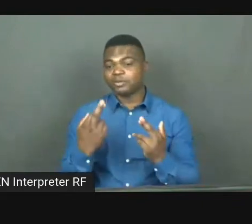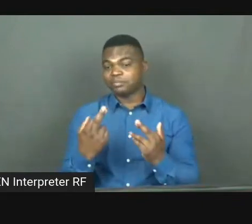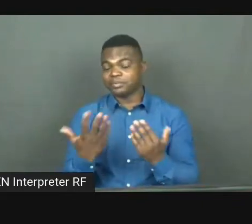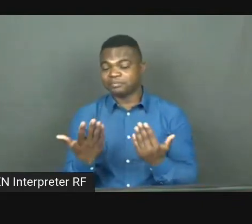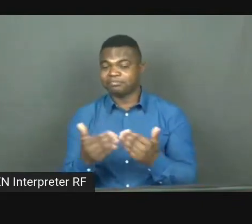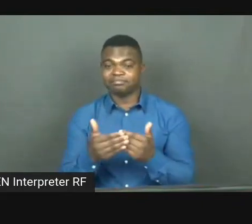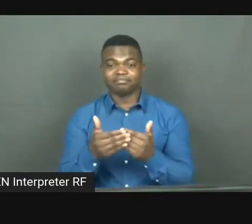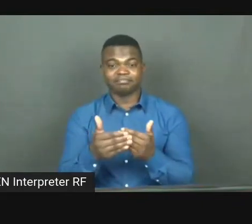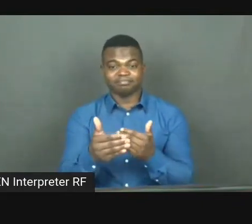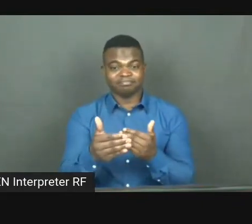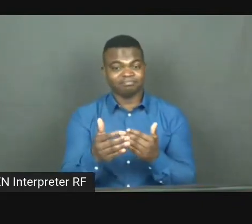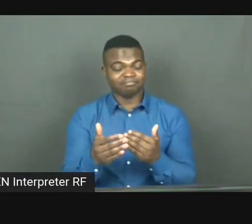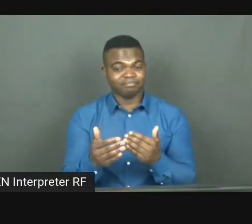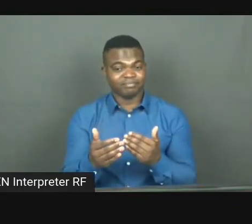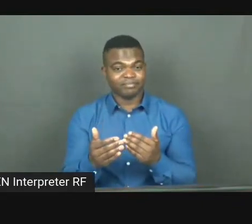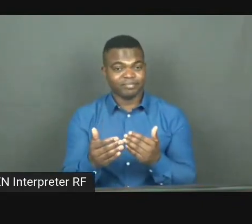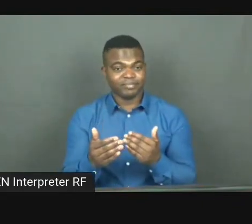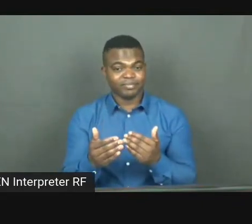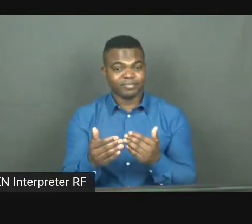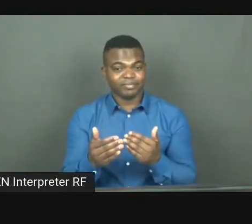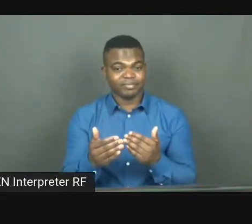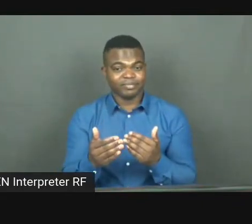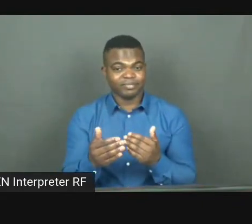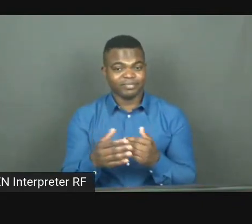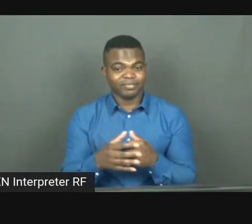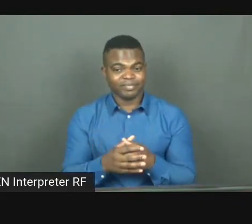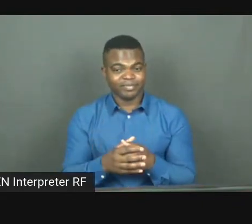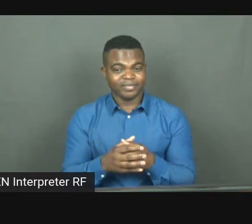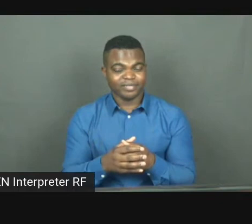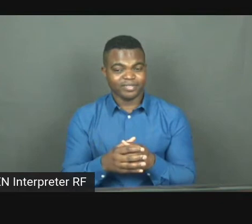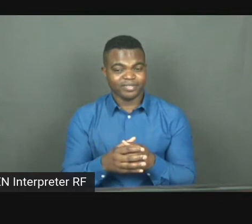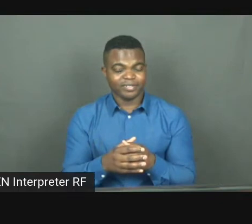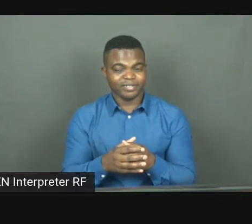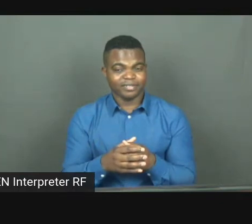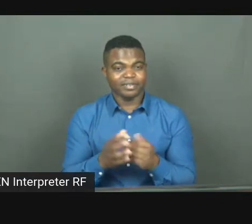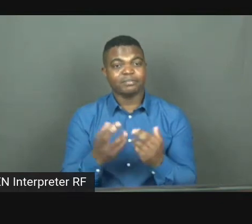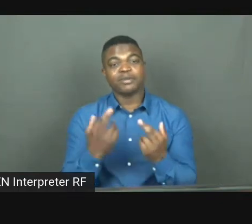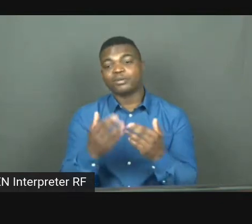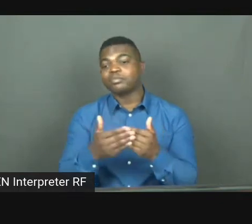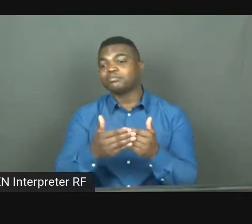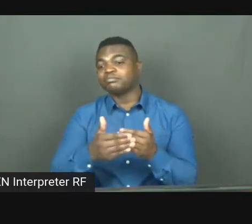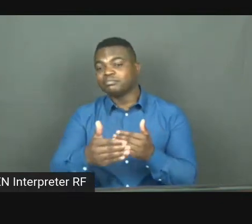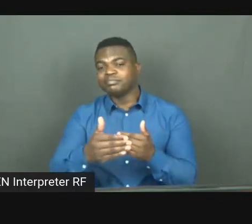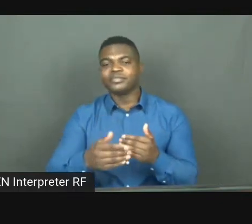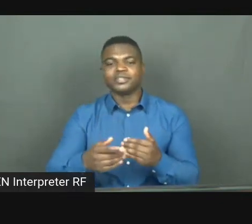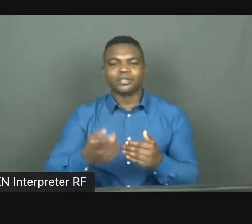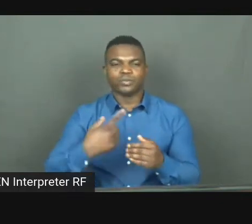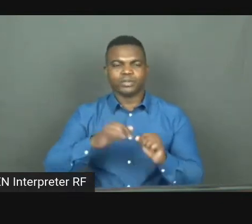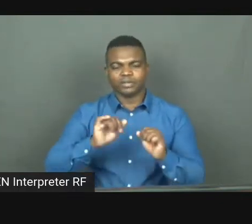people in charge of relief. It was very clear that